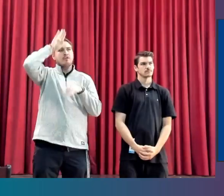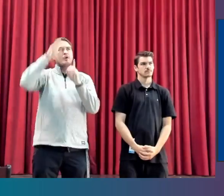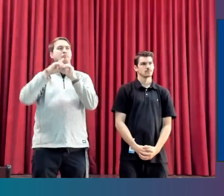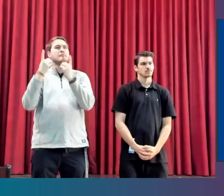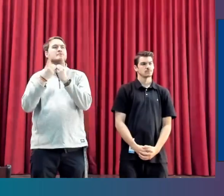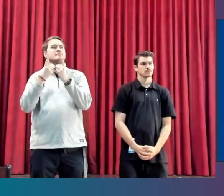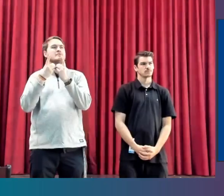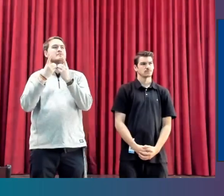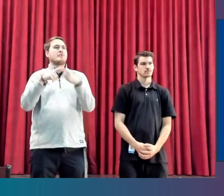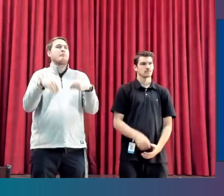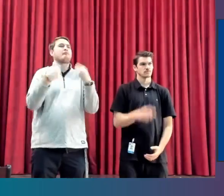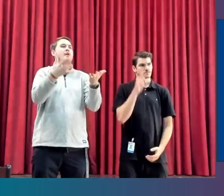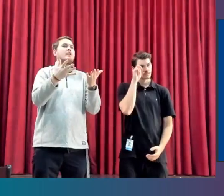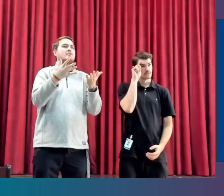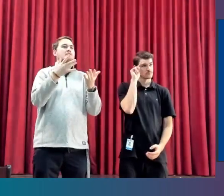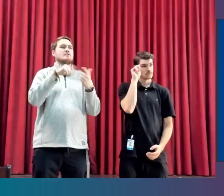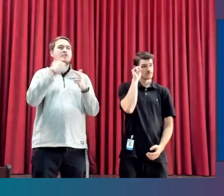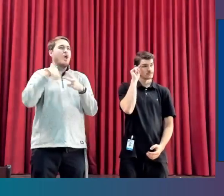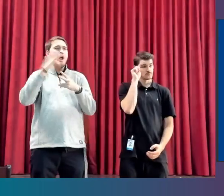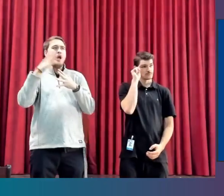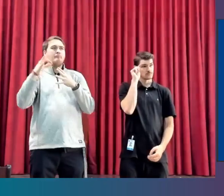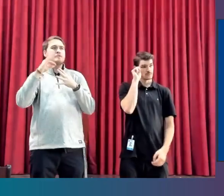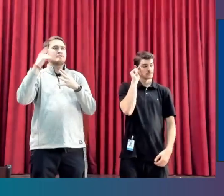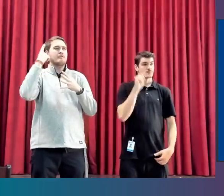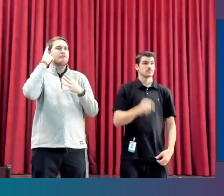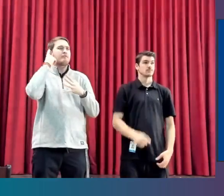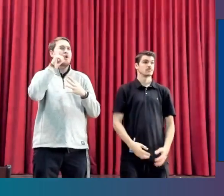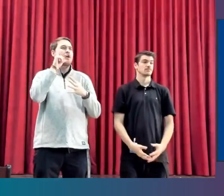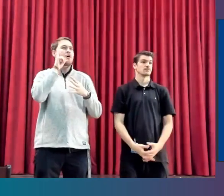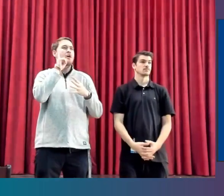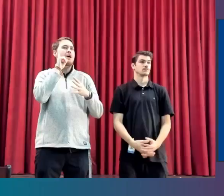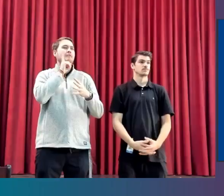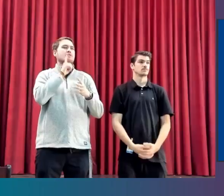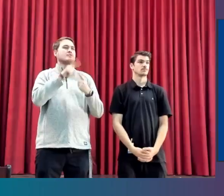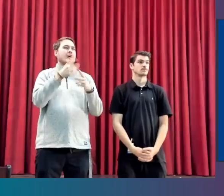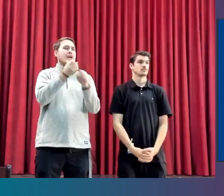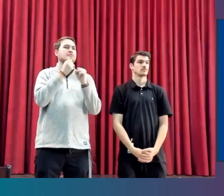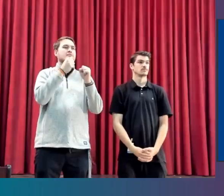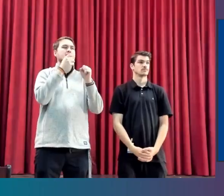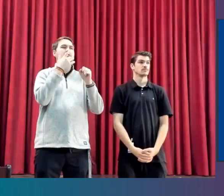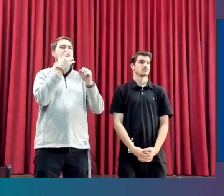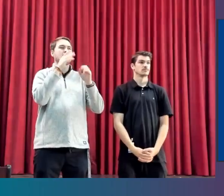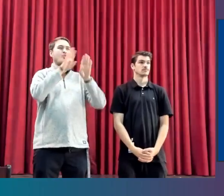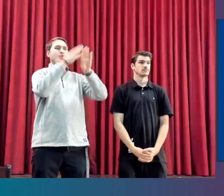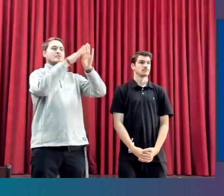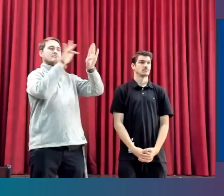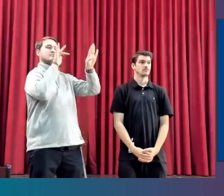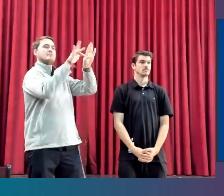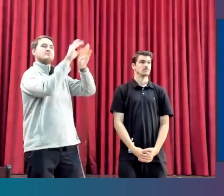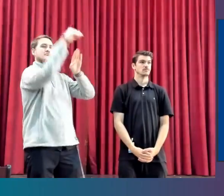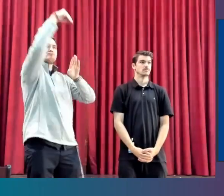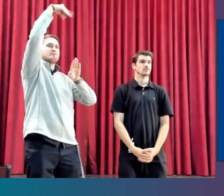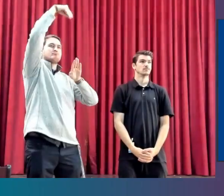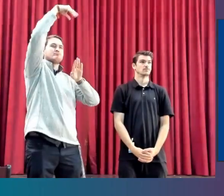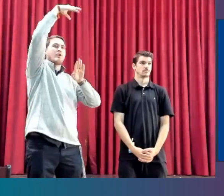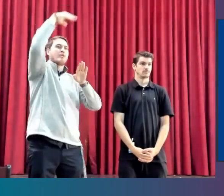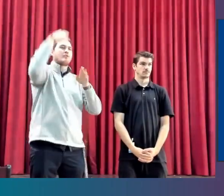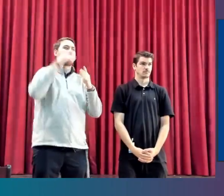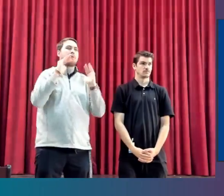For us, we are referred to the fire department for getting lighted doorbells. And